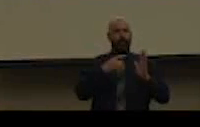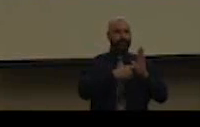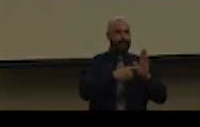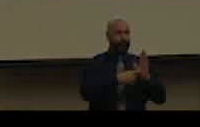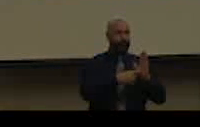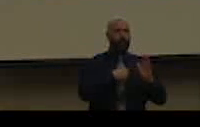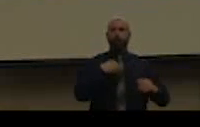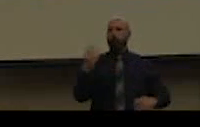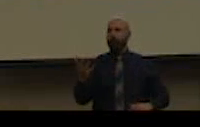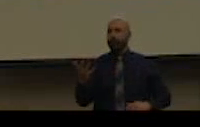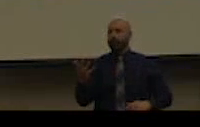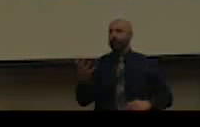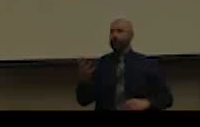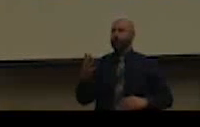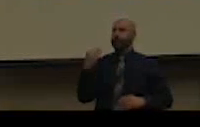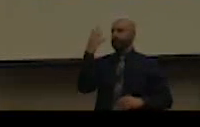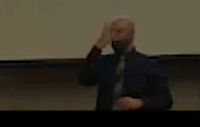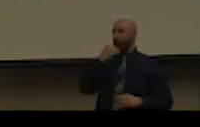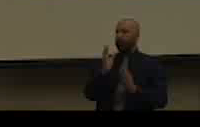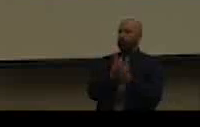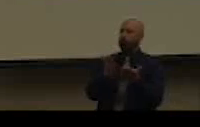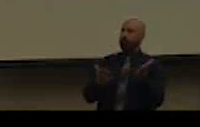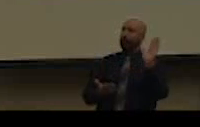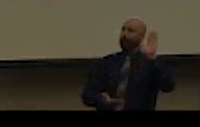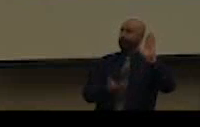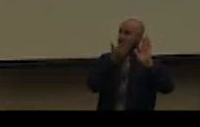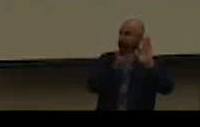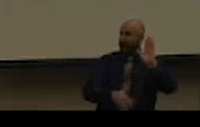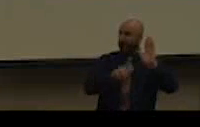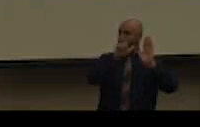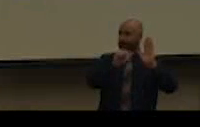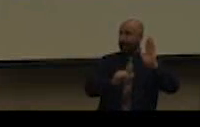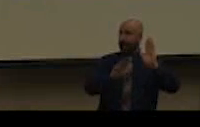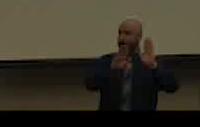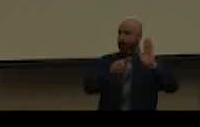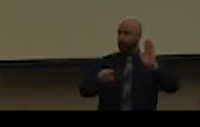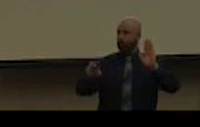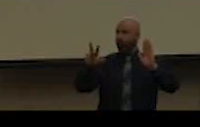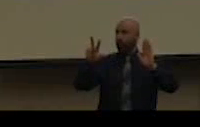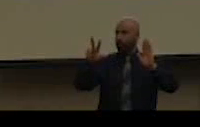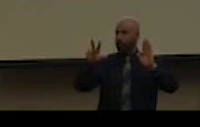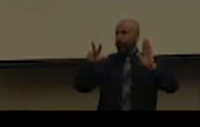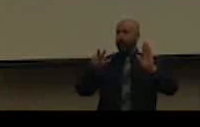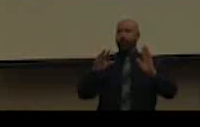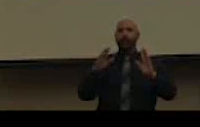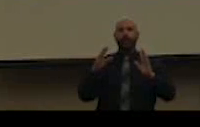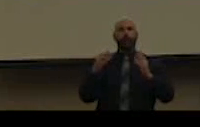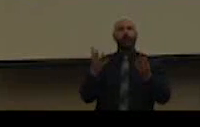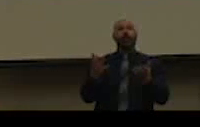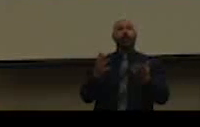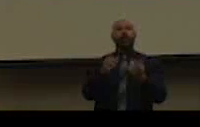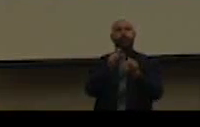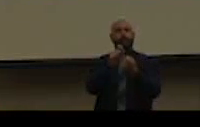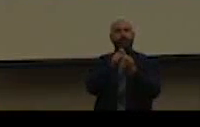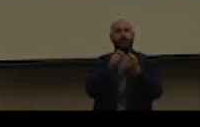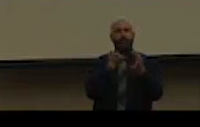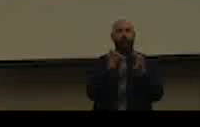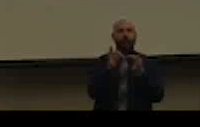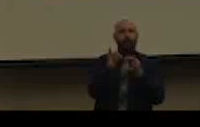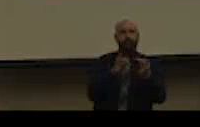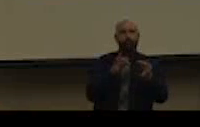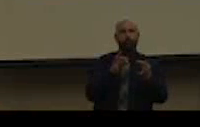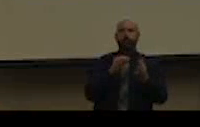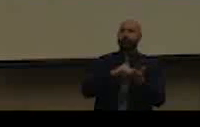him specific guidance as to what we were about, really a dollar amount and what that was gonna fund.